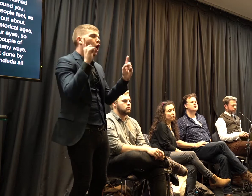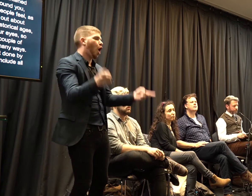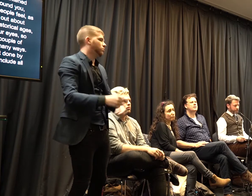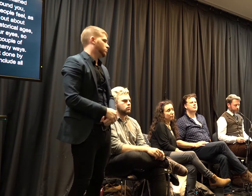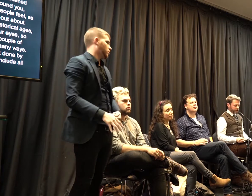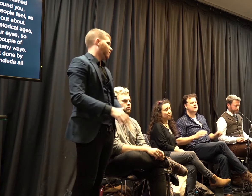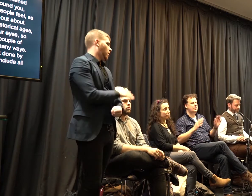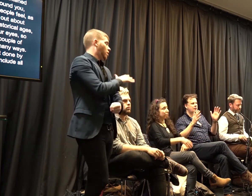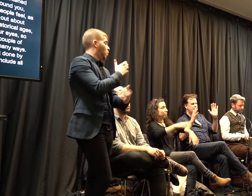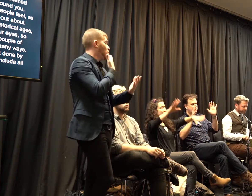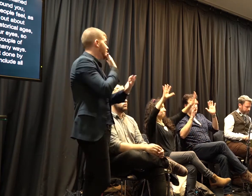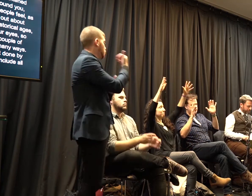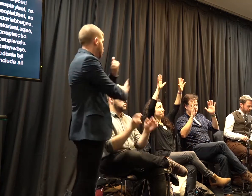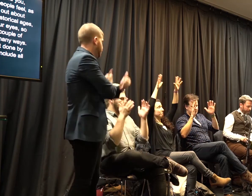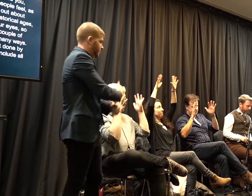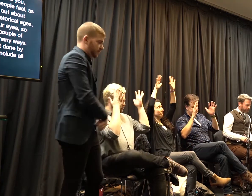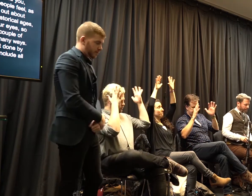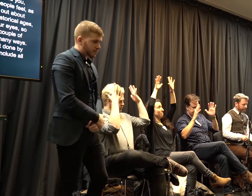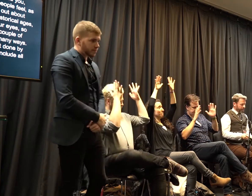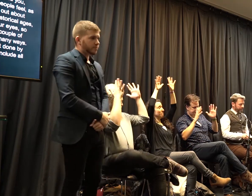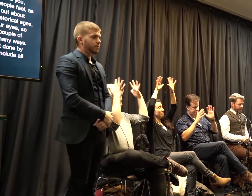Thank you. Thank you, Sula.